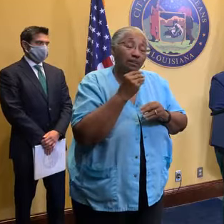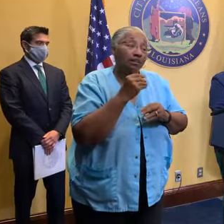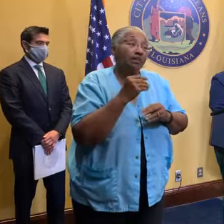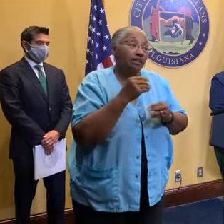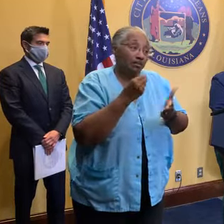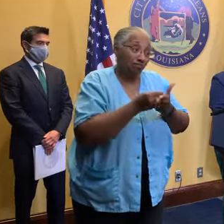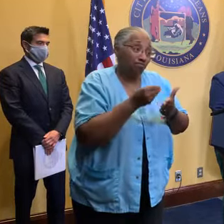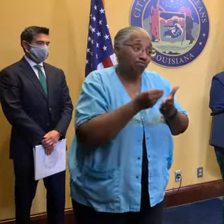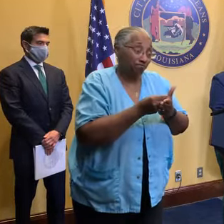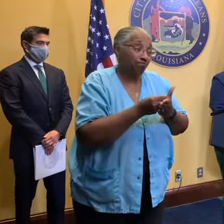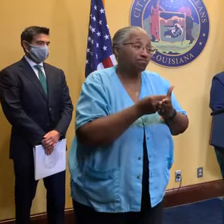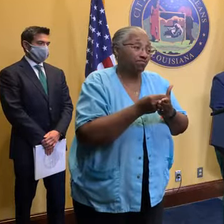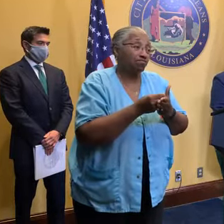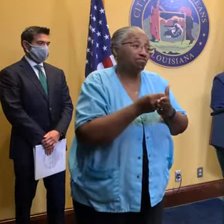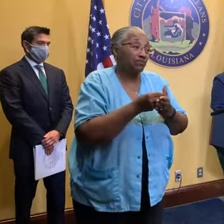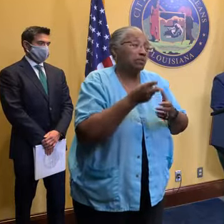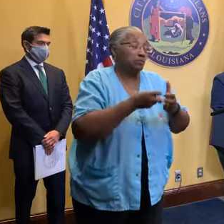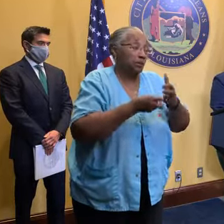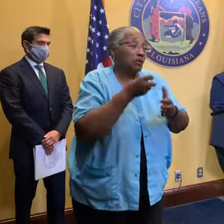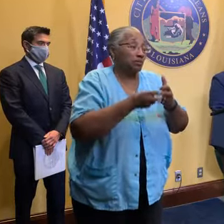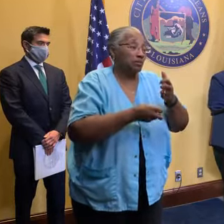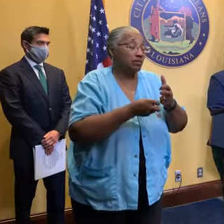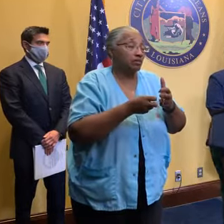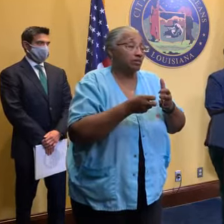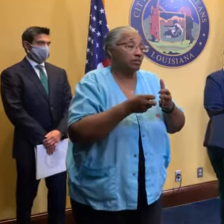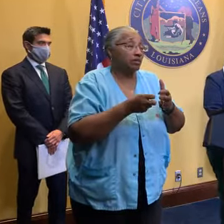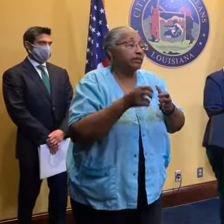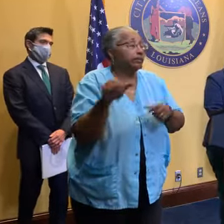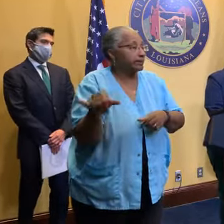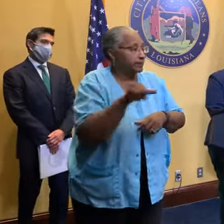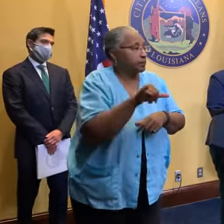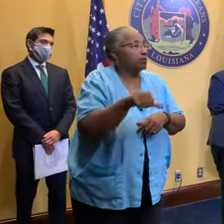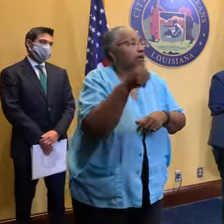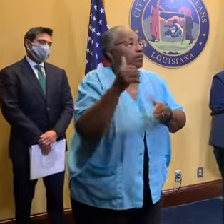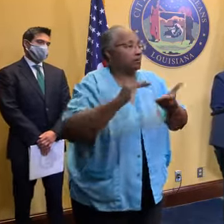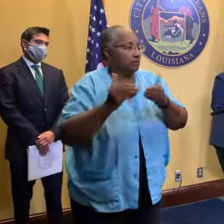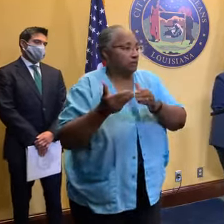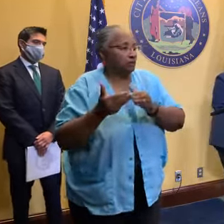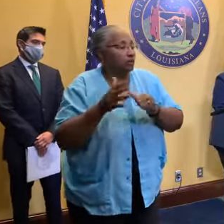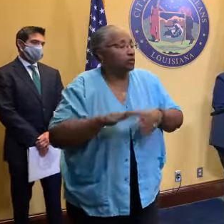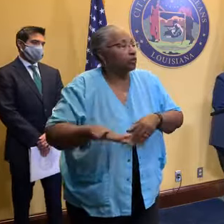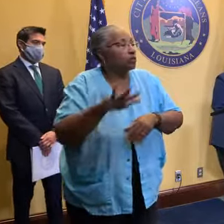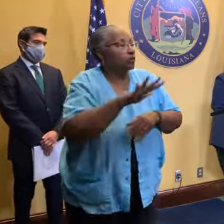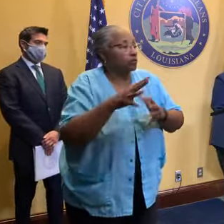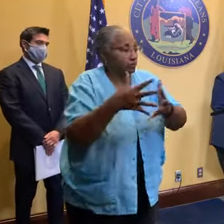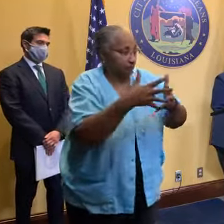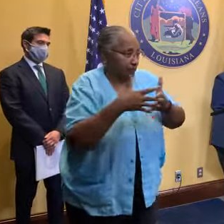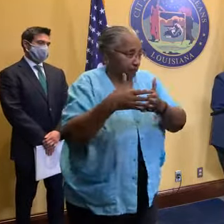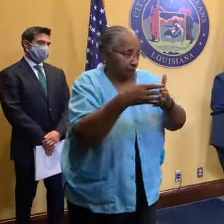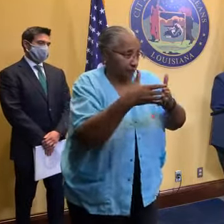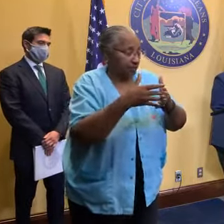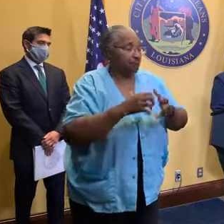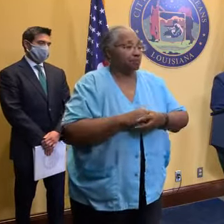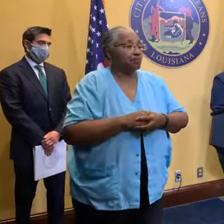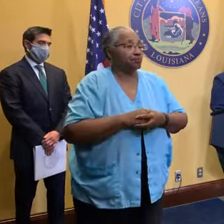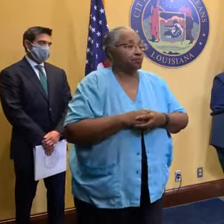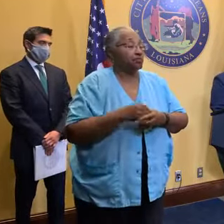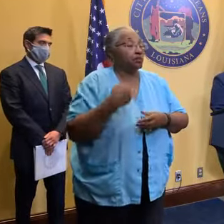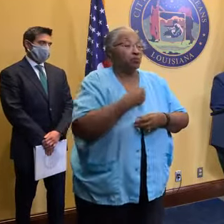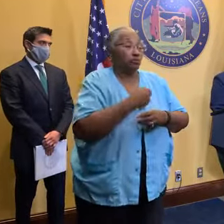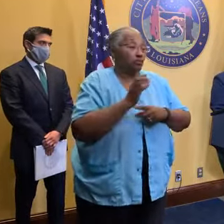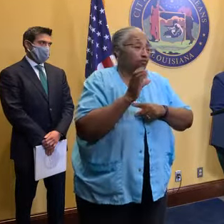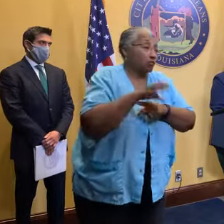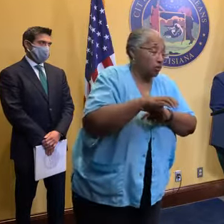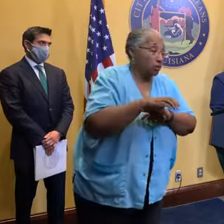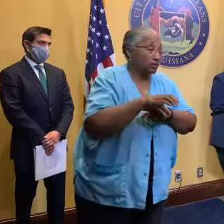fiscal crisis. And as I mentioned, like all other cities throughout the United States of America, we were forced to